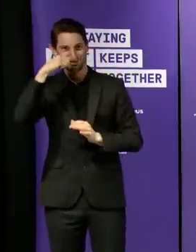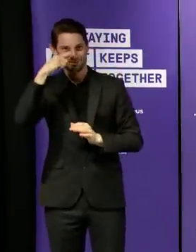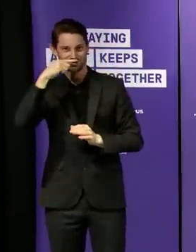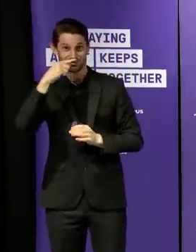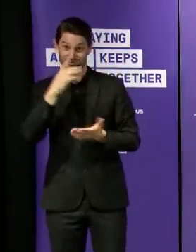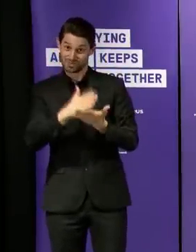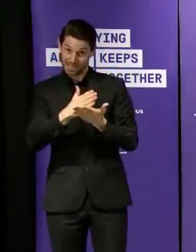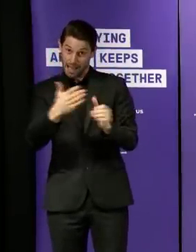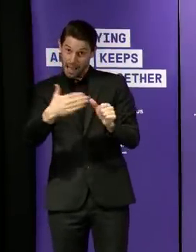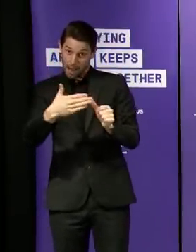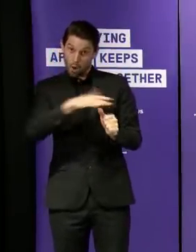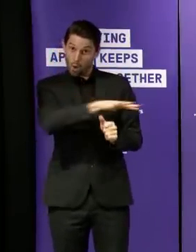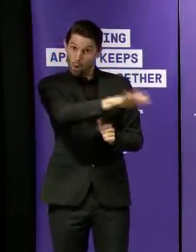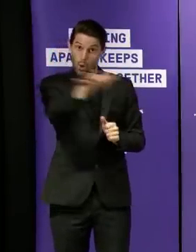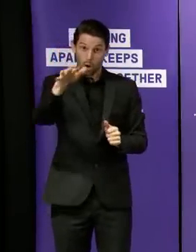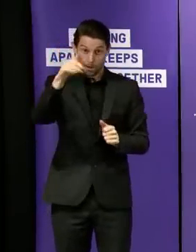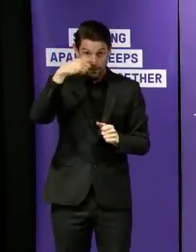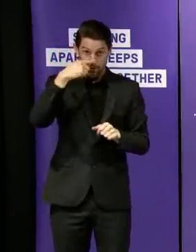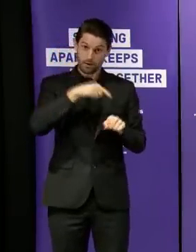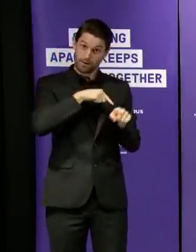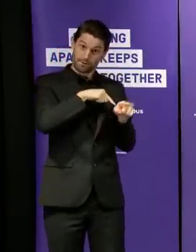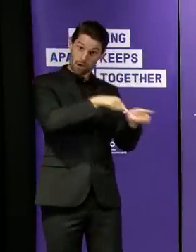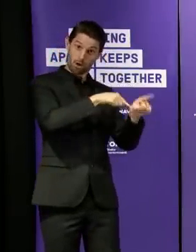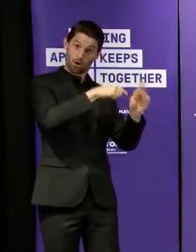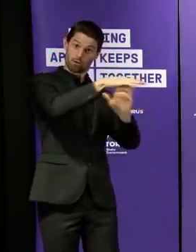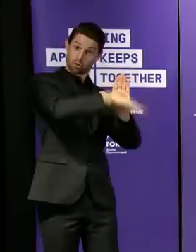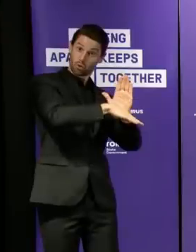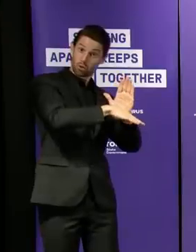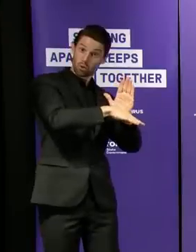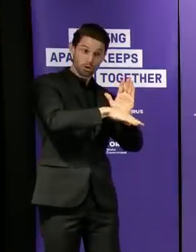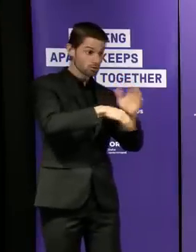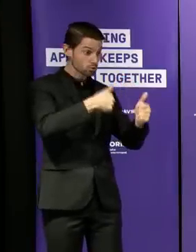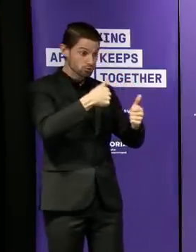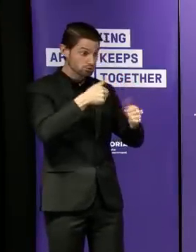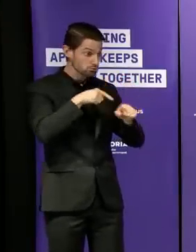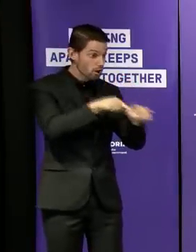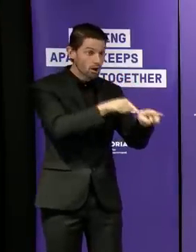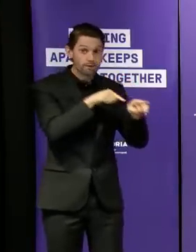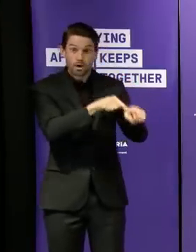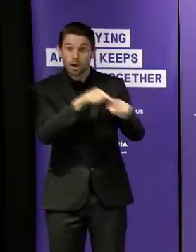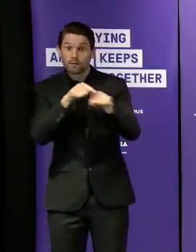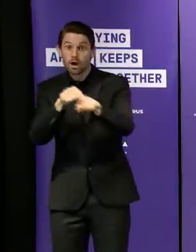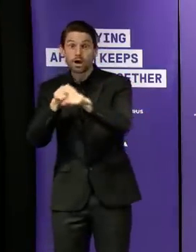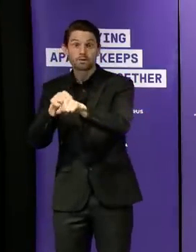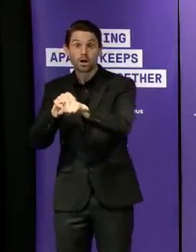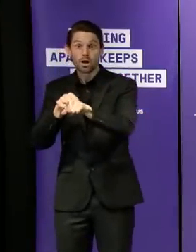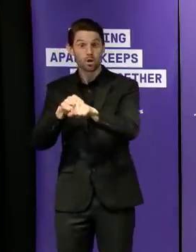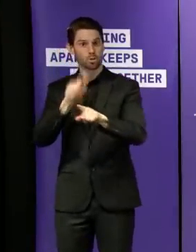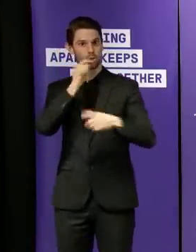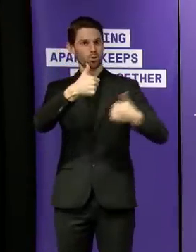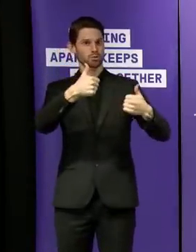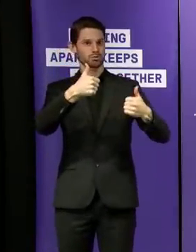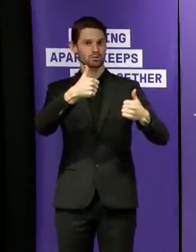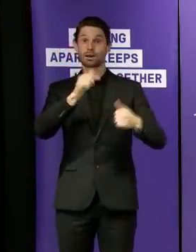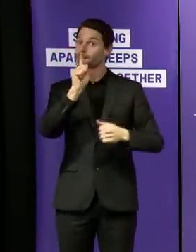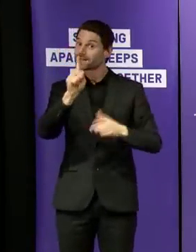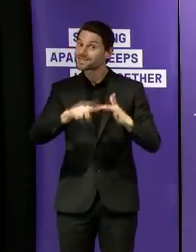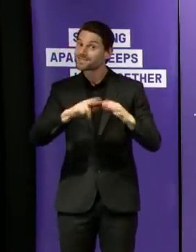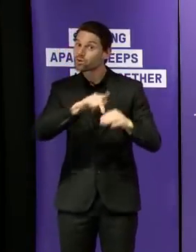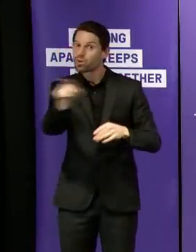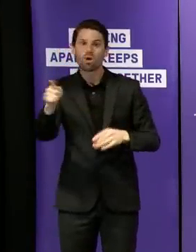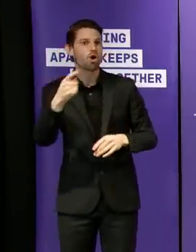this virus up if people just flagrantly breach the rules. If they say, well, I want it to be over, so therefore I'm going to act like it